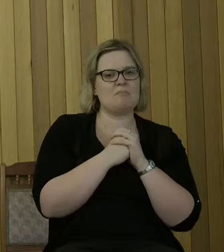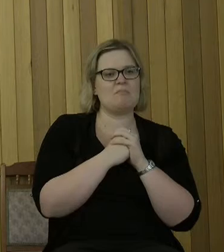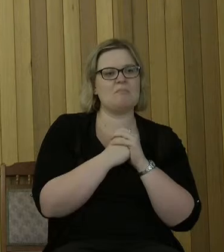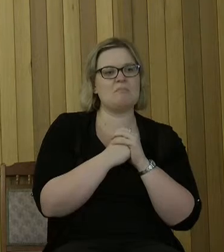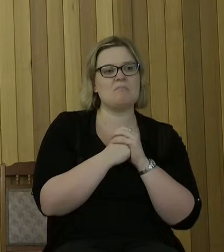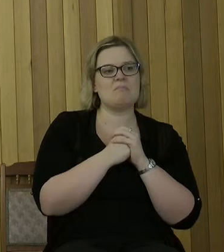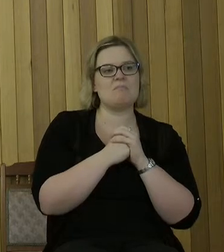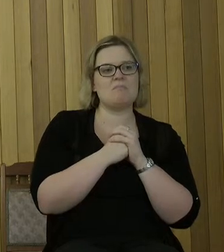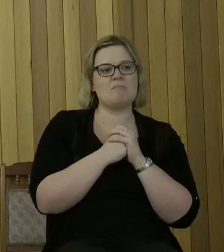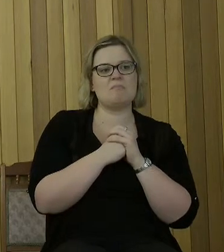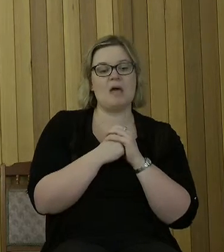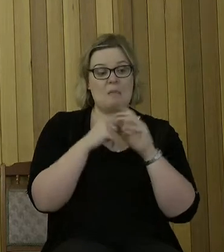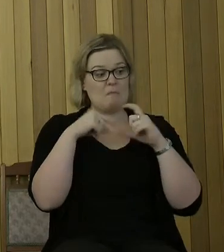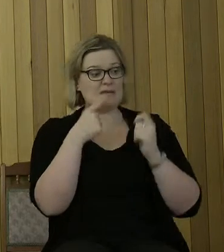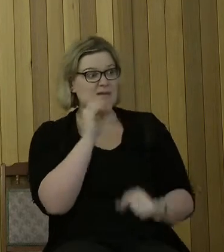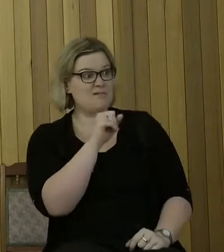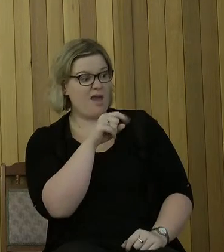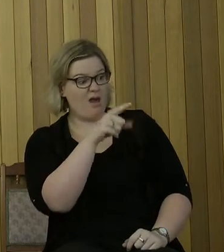I said, "Yeah, that's why you got the chair."